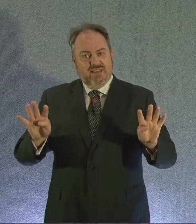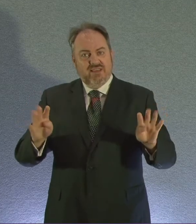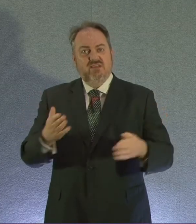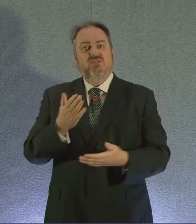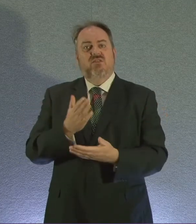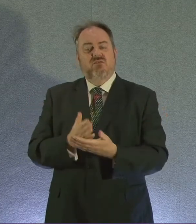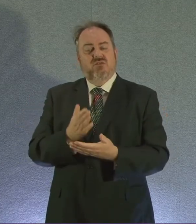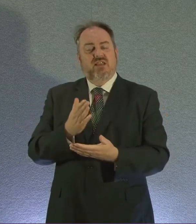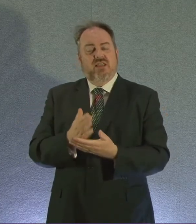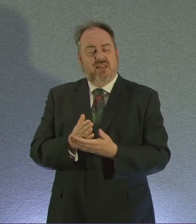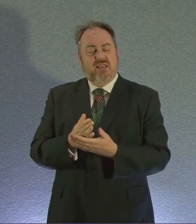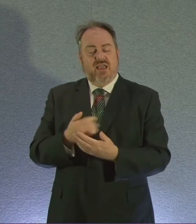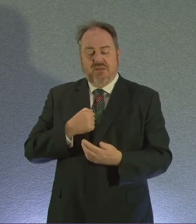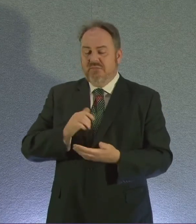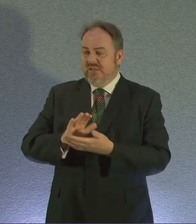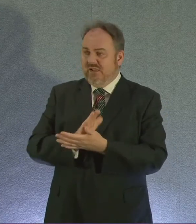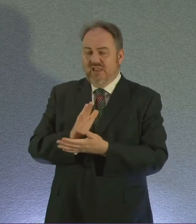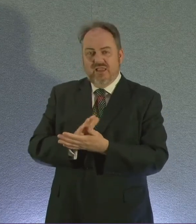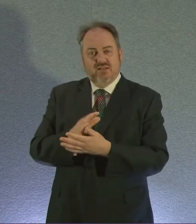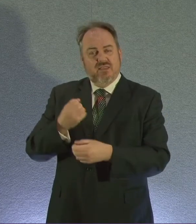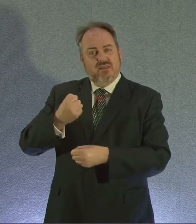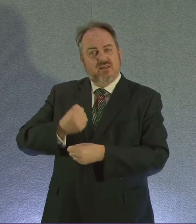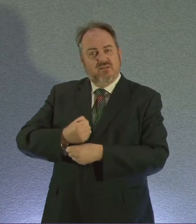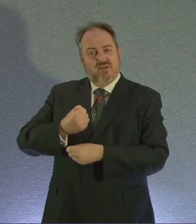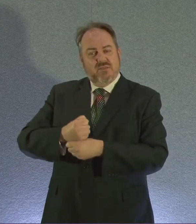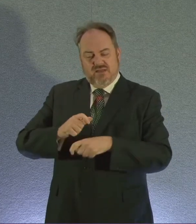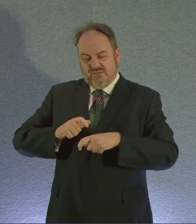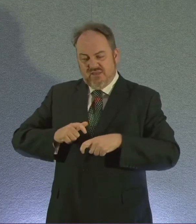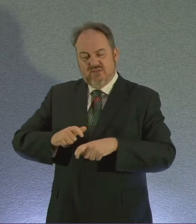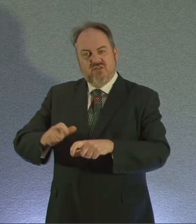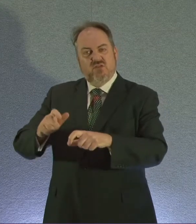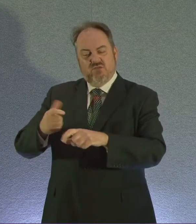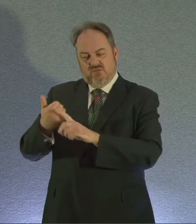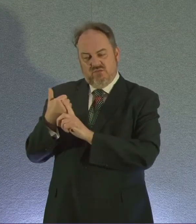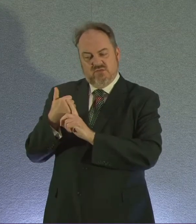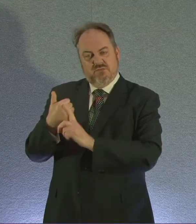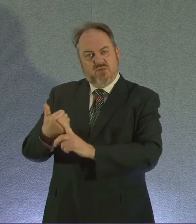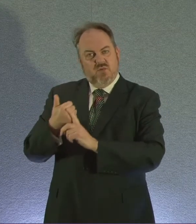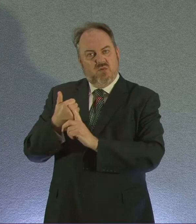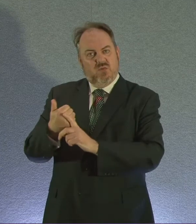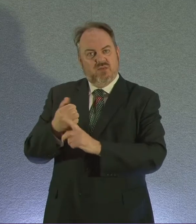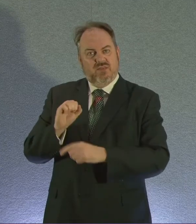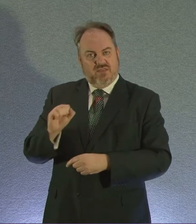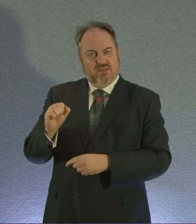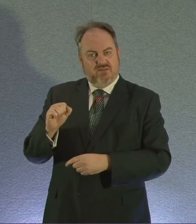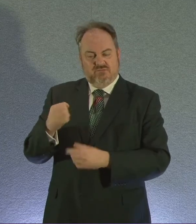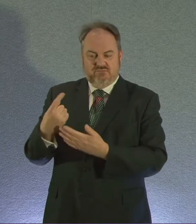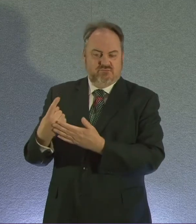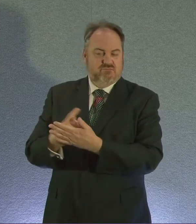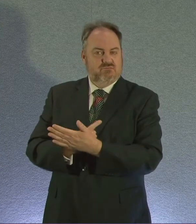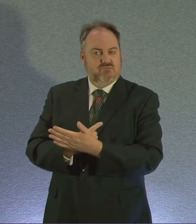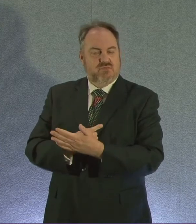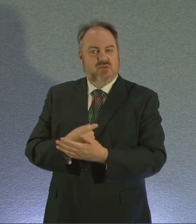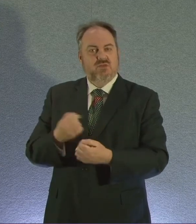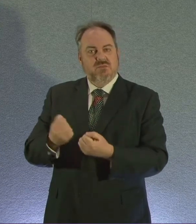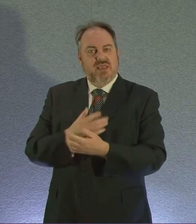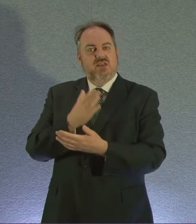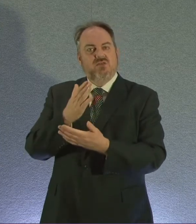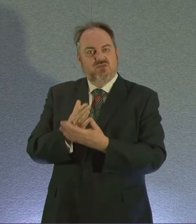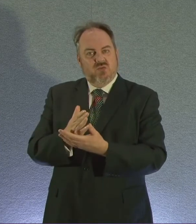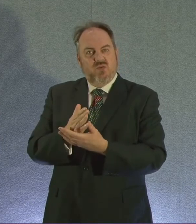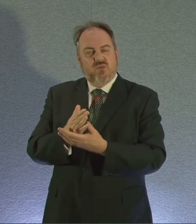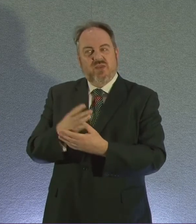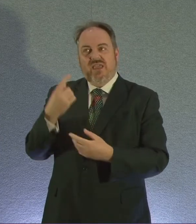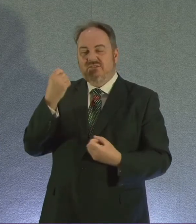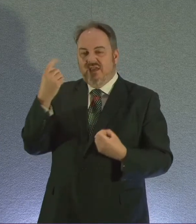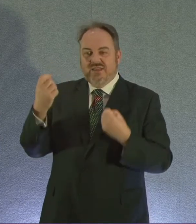much forward to joining with them and members of other parties and the judiciary to work towards workable